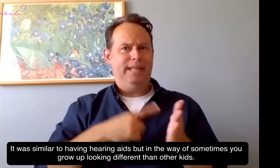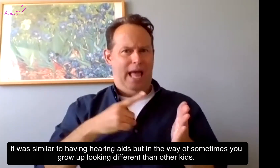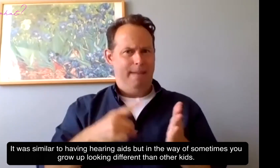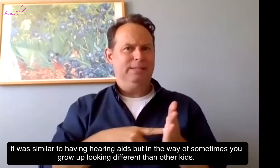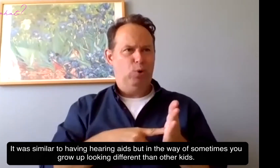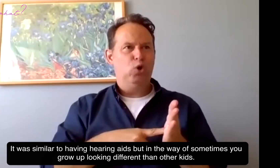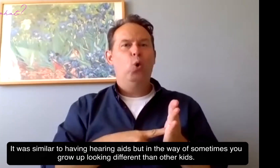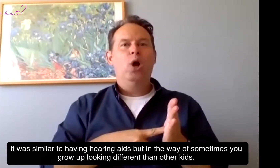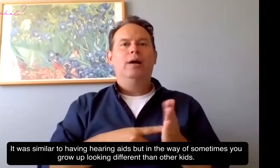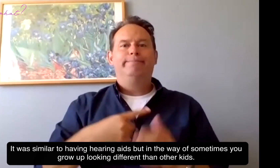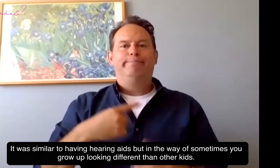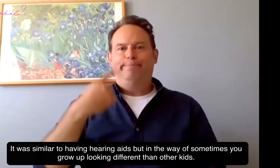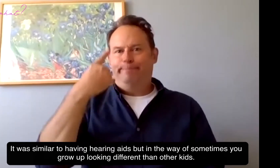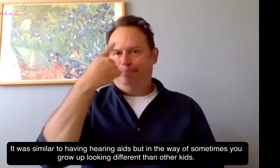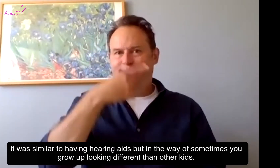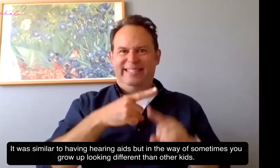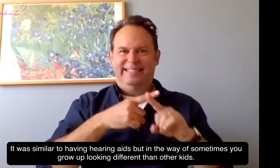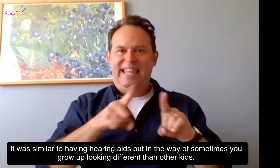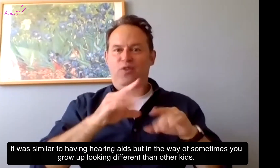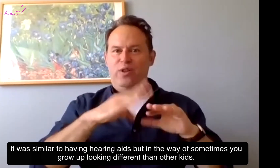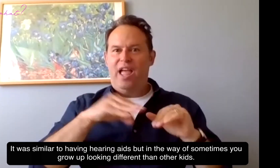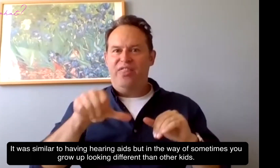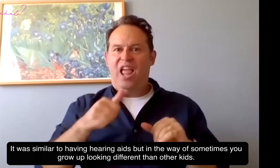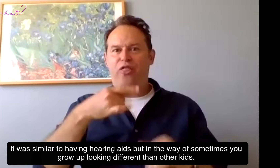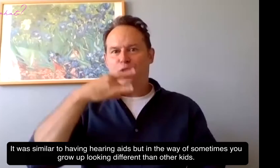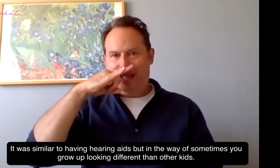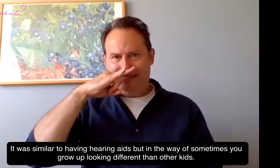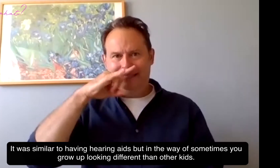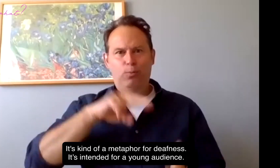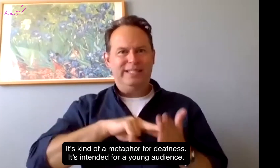aids, but in the way that sometimes you grow up looking different than other kids.